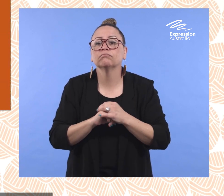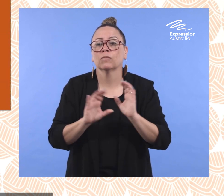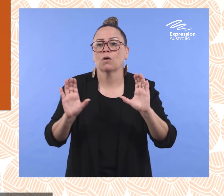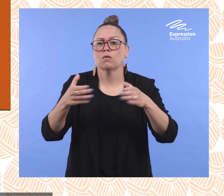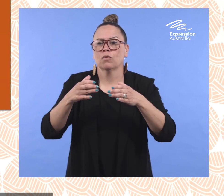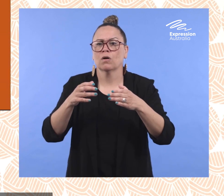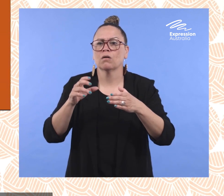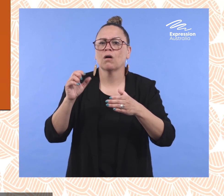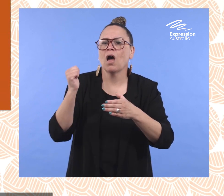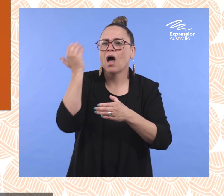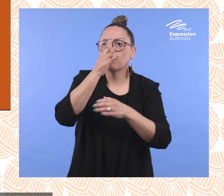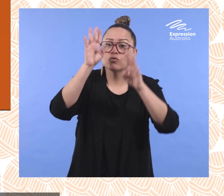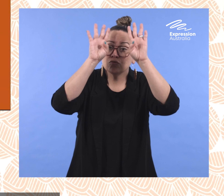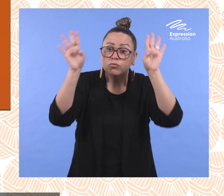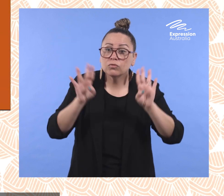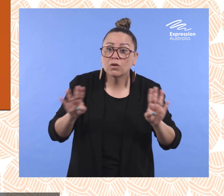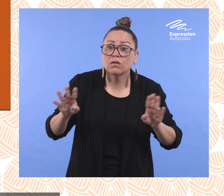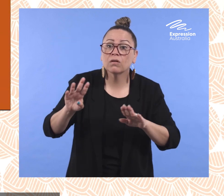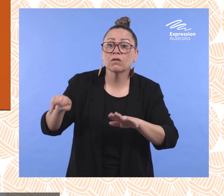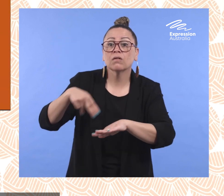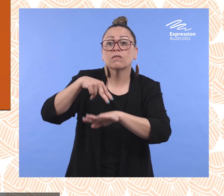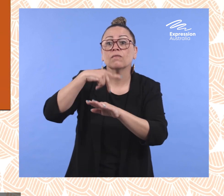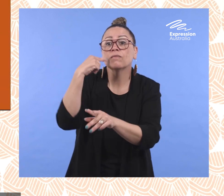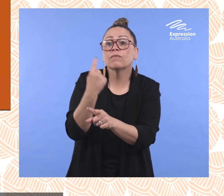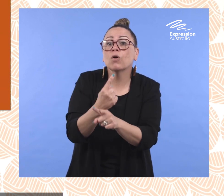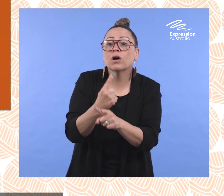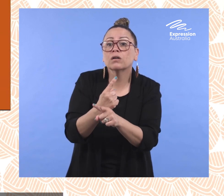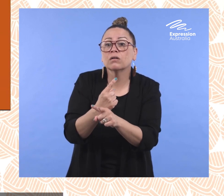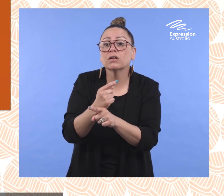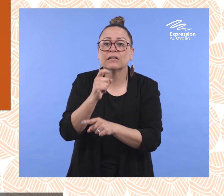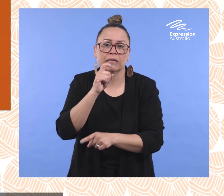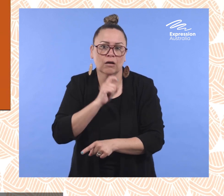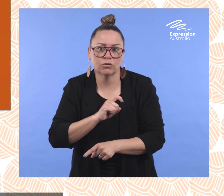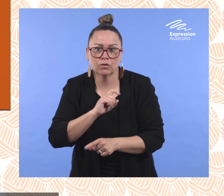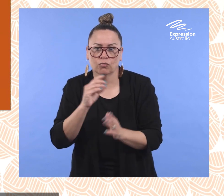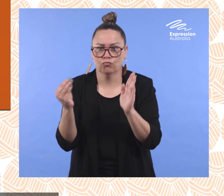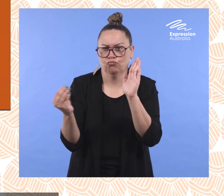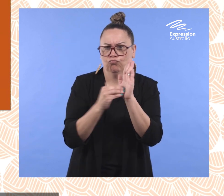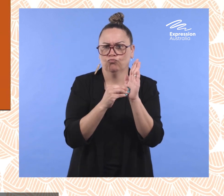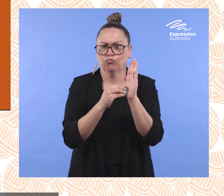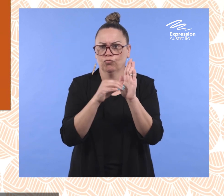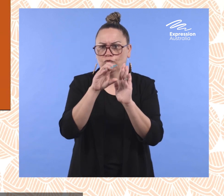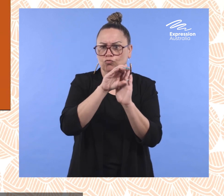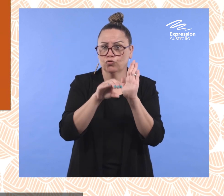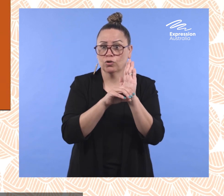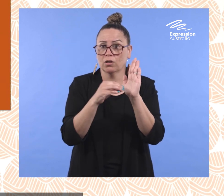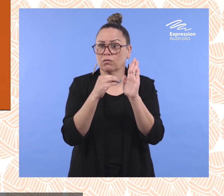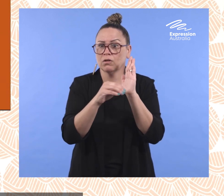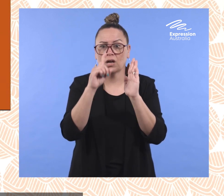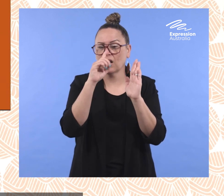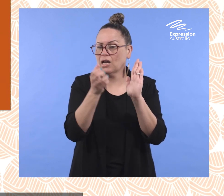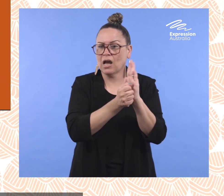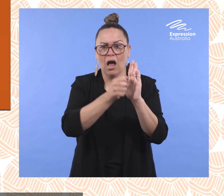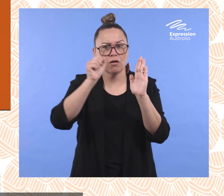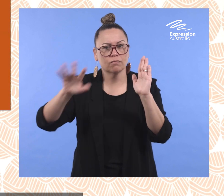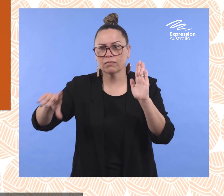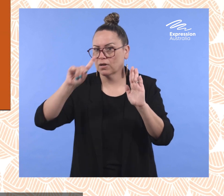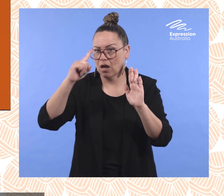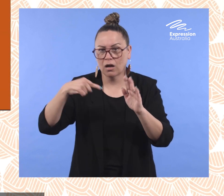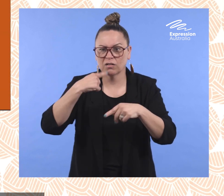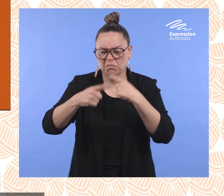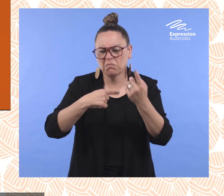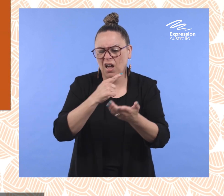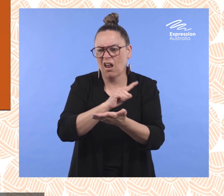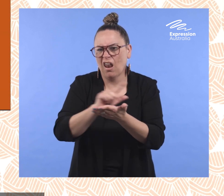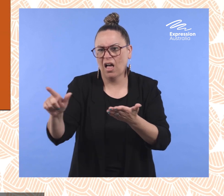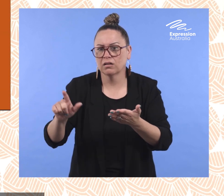Torres Strait Islander voice. So with that guarantee, with it being in the Constitution, it cannot be abolished, which we'll go into a little bit more.